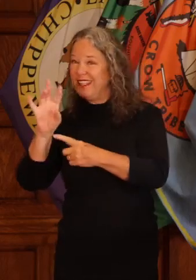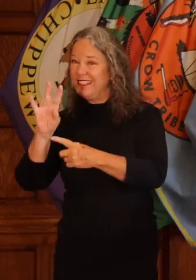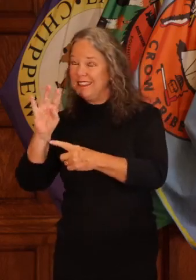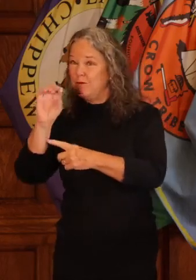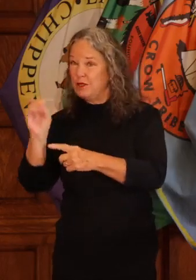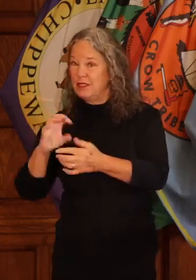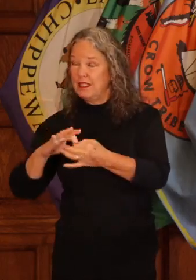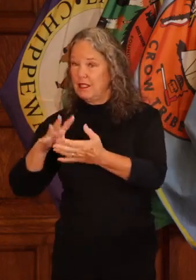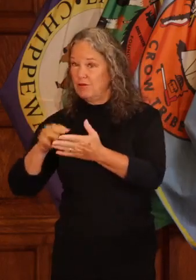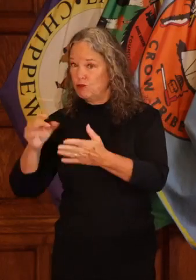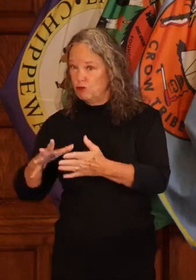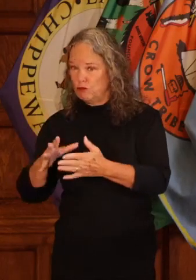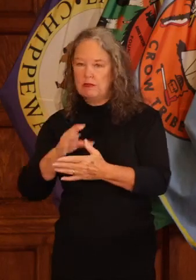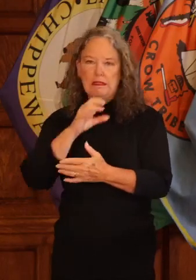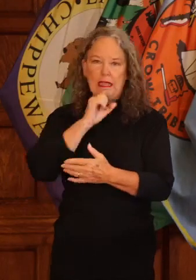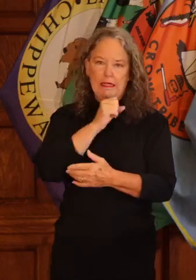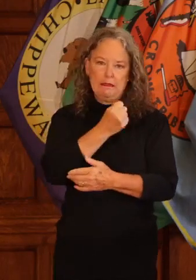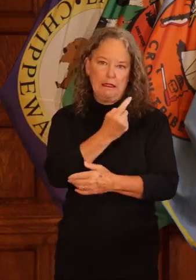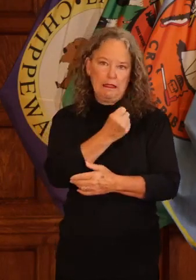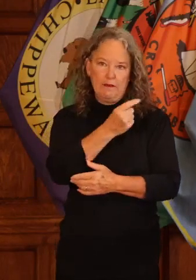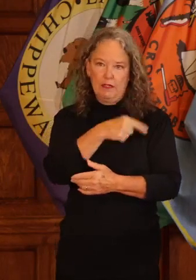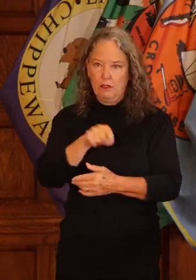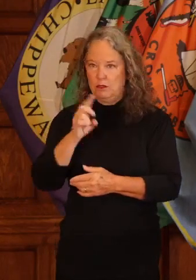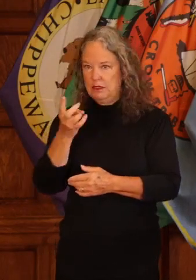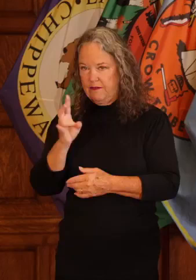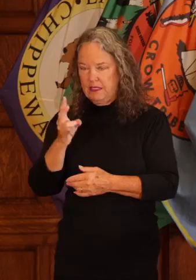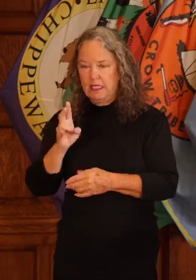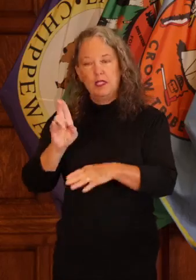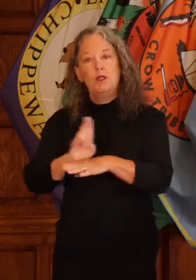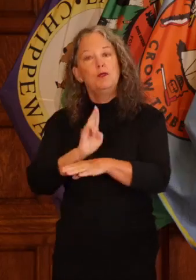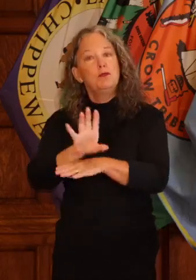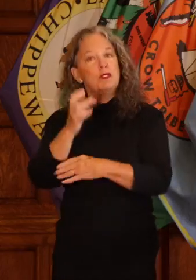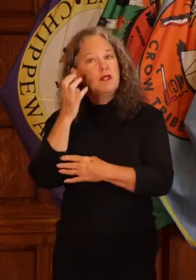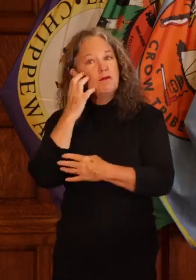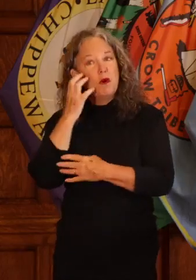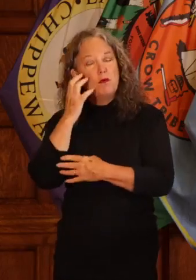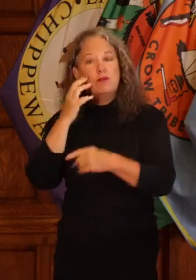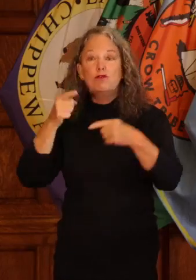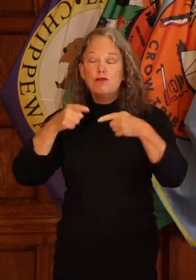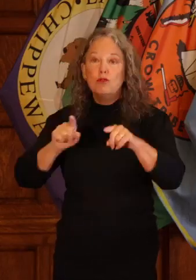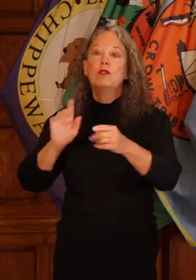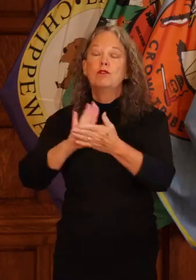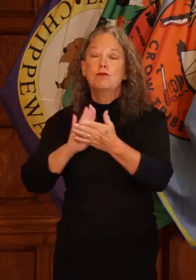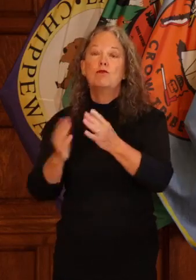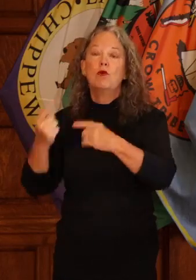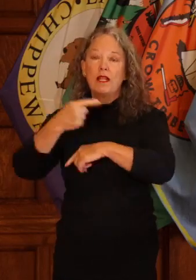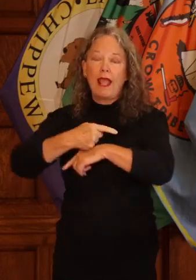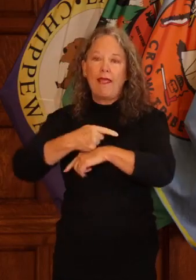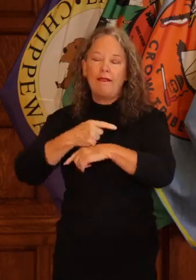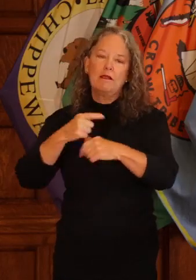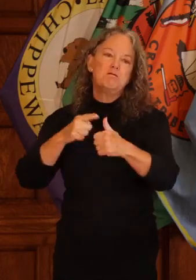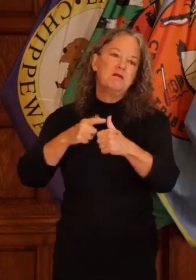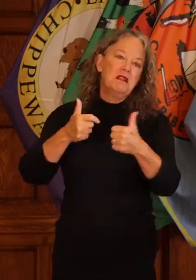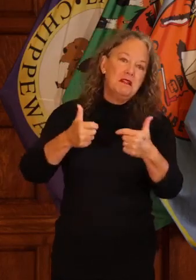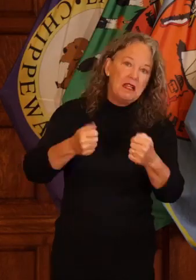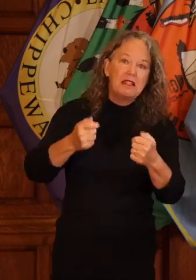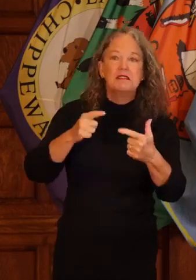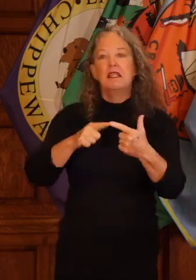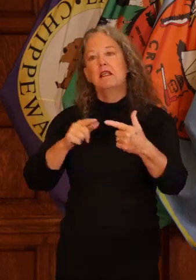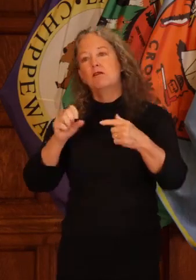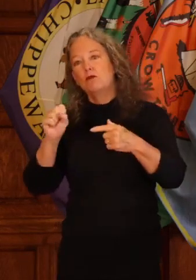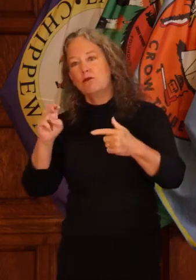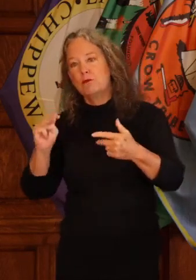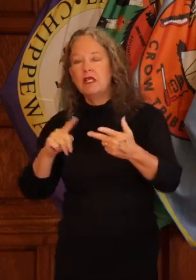97% of students age 11 to 17 use their phones during the school day, often texting,